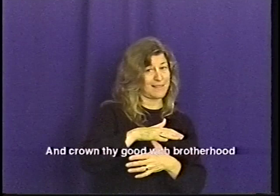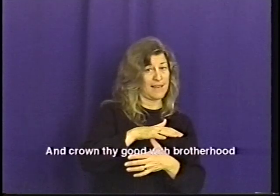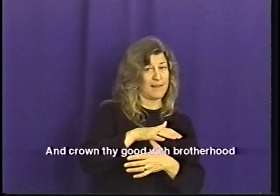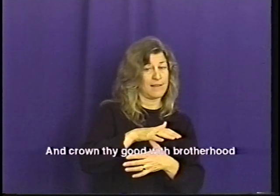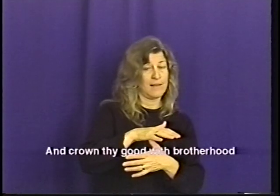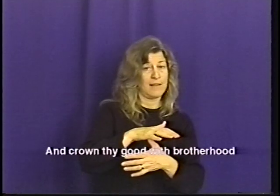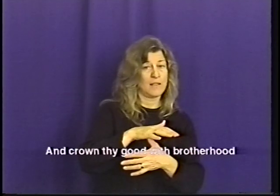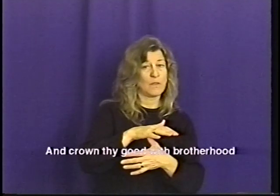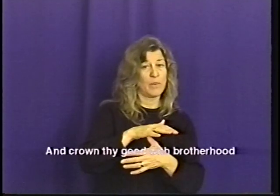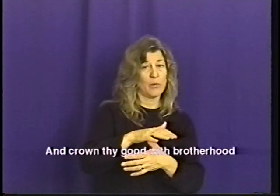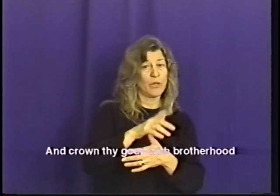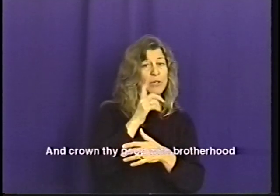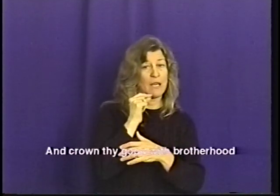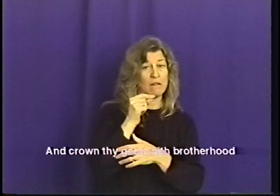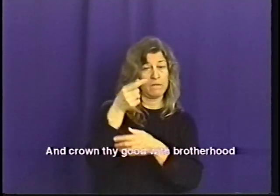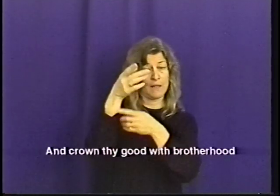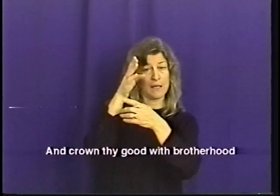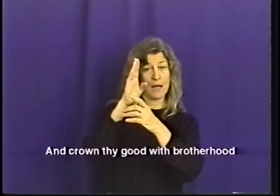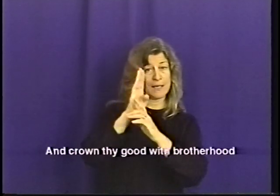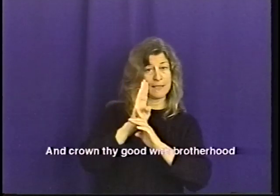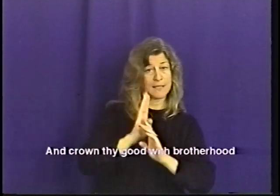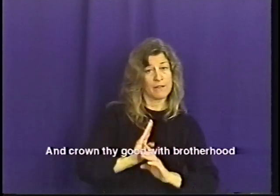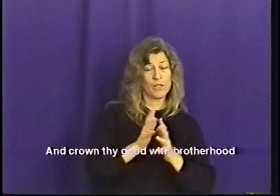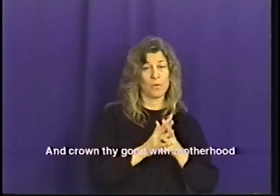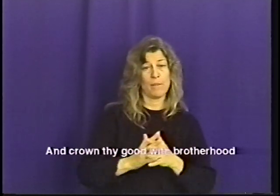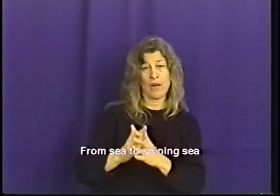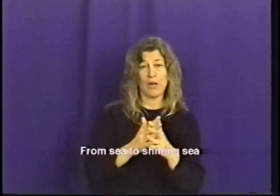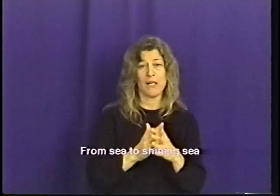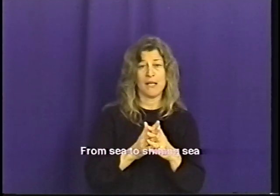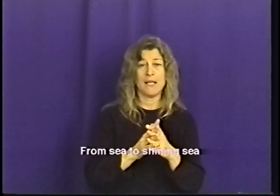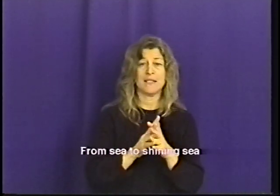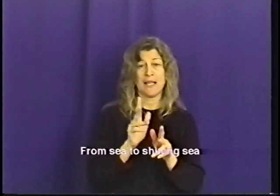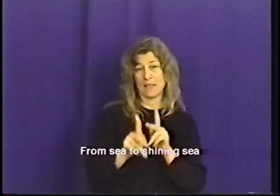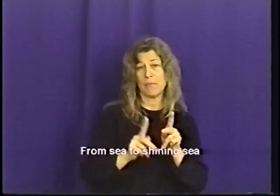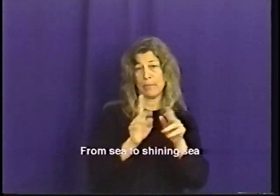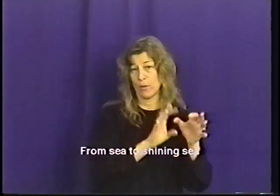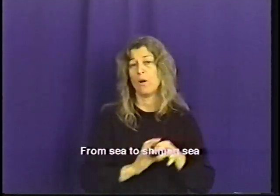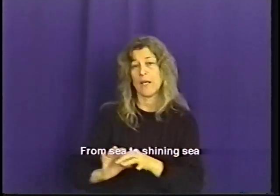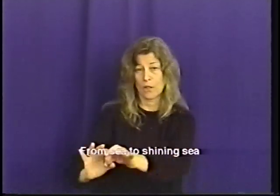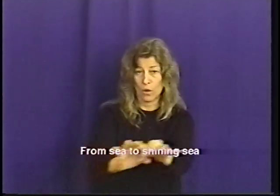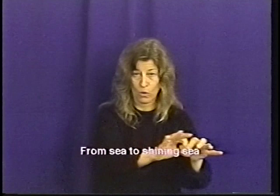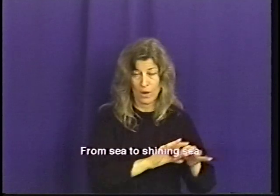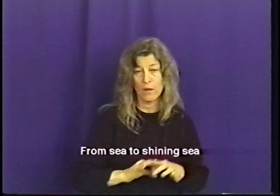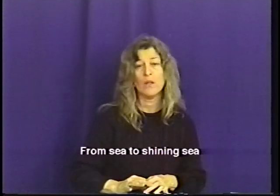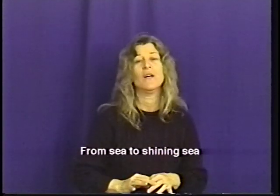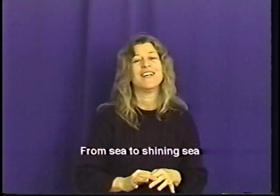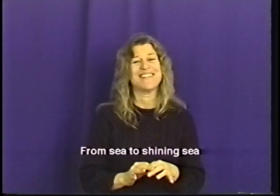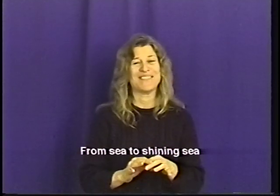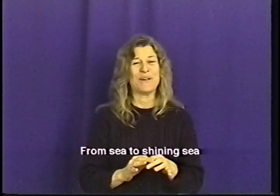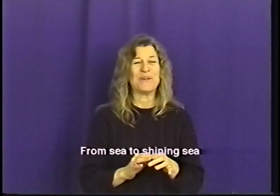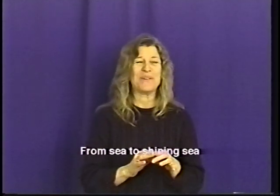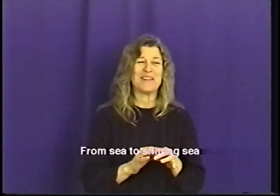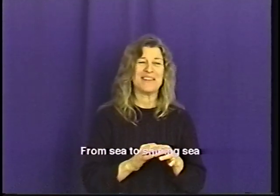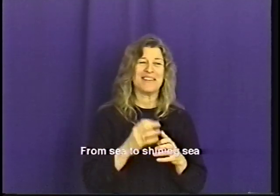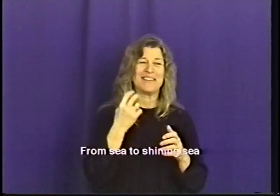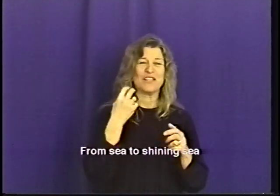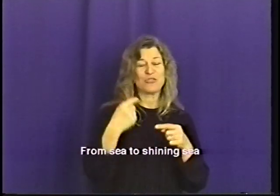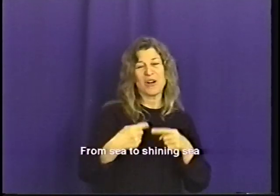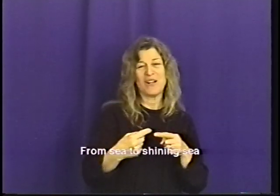thing, the superior gift that God has given to America is that the people all get along well. So the struggle